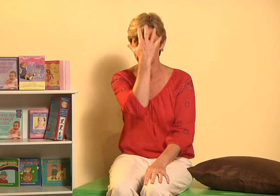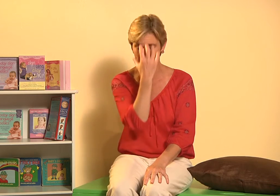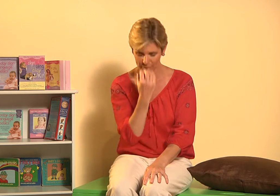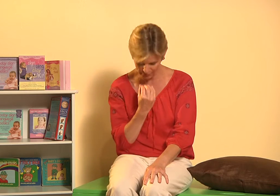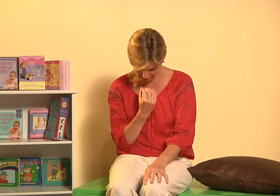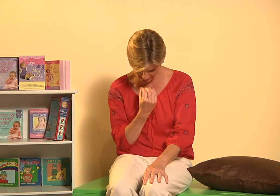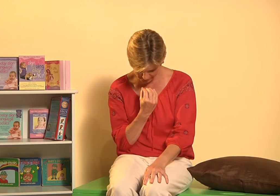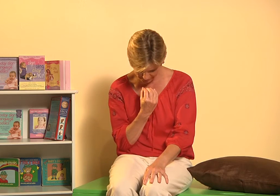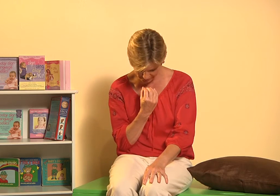sleep."